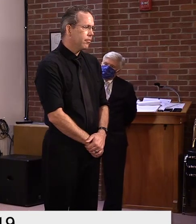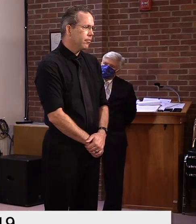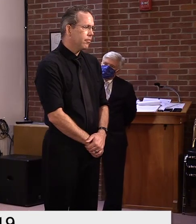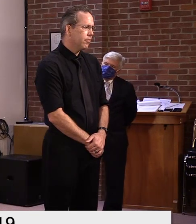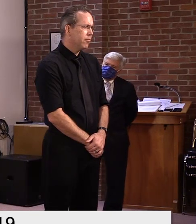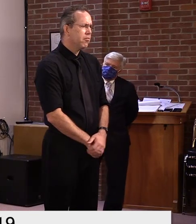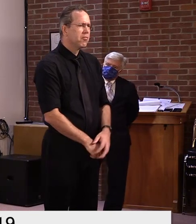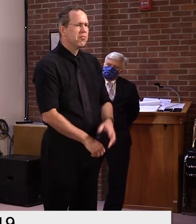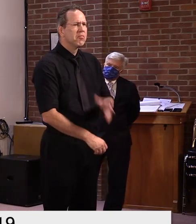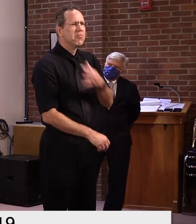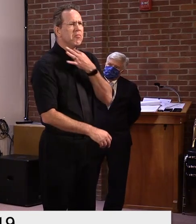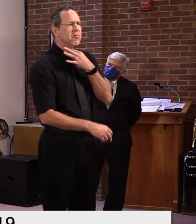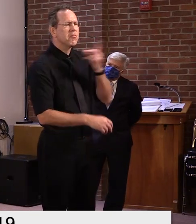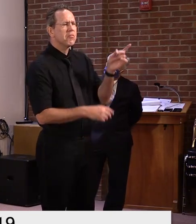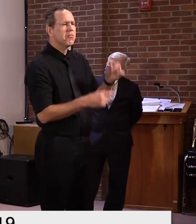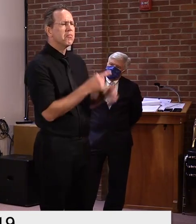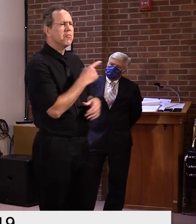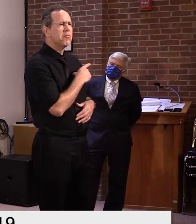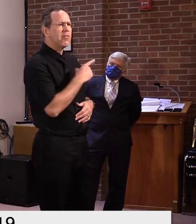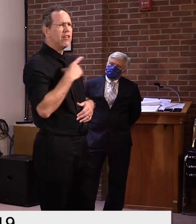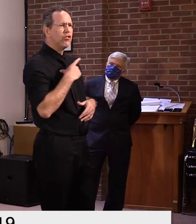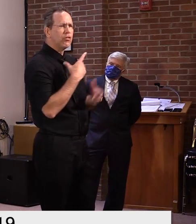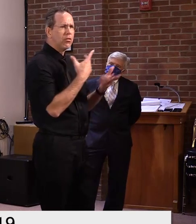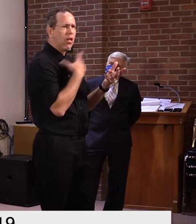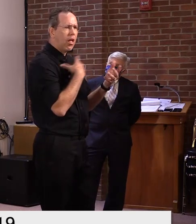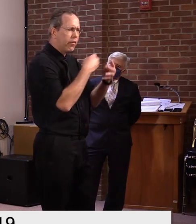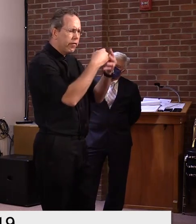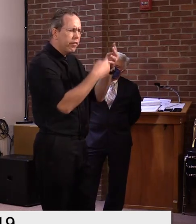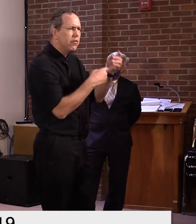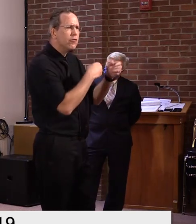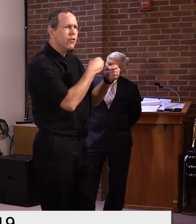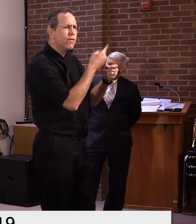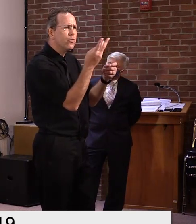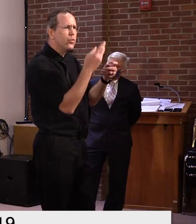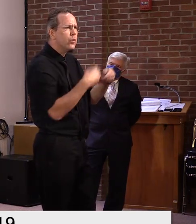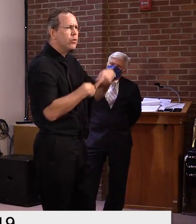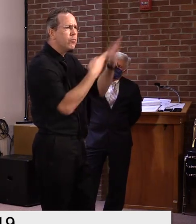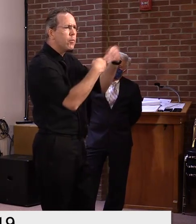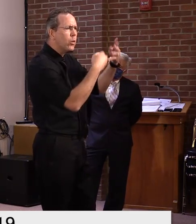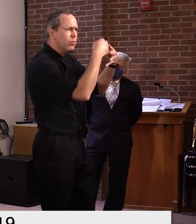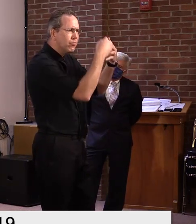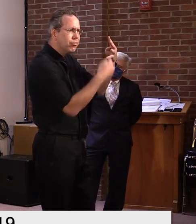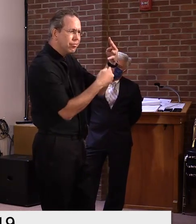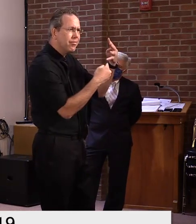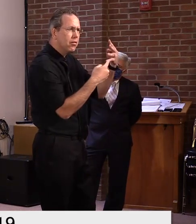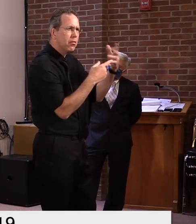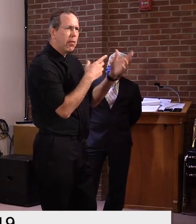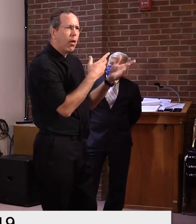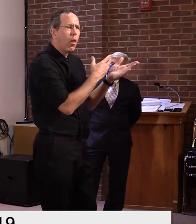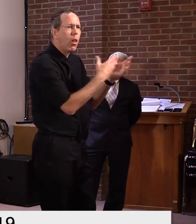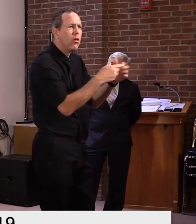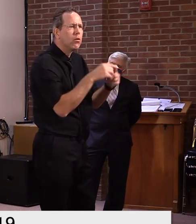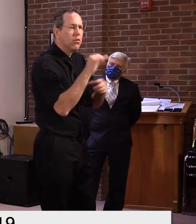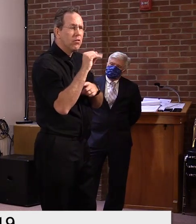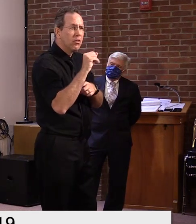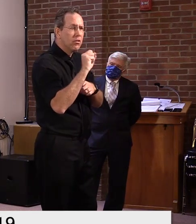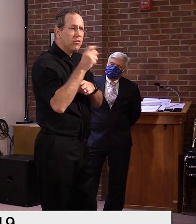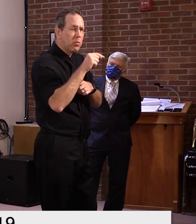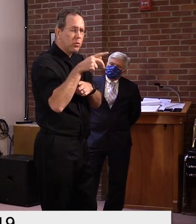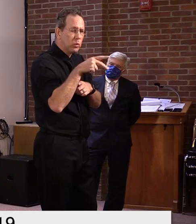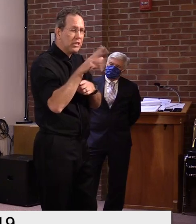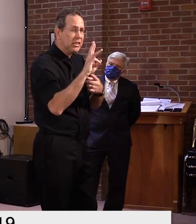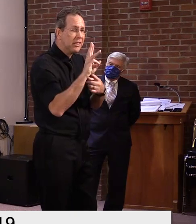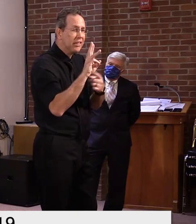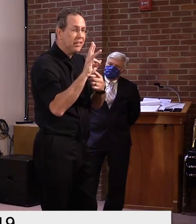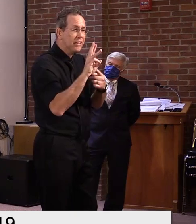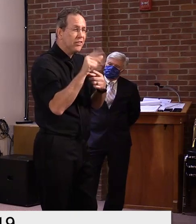be, is your message, or do you want to deliver a message that they should be sort of focused exclusively